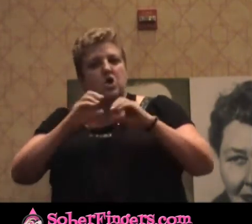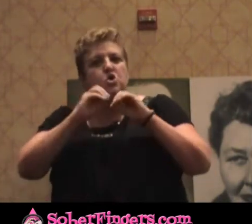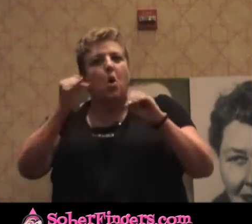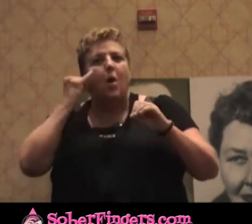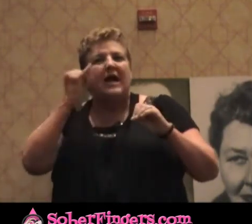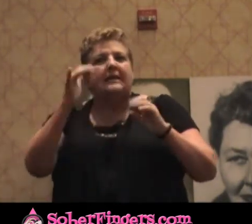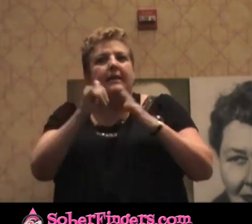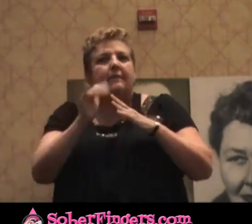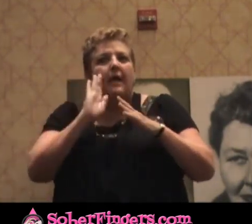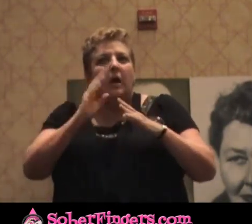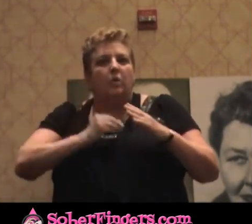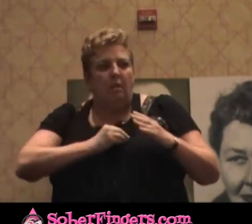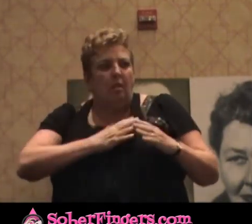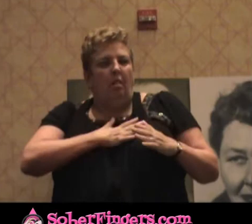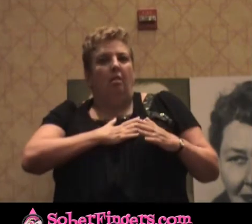it.